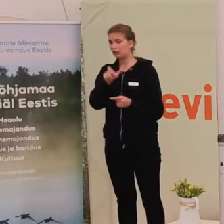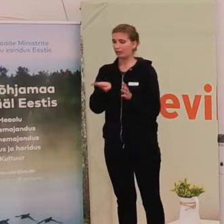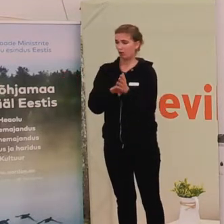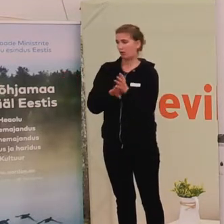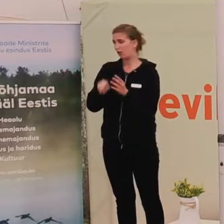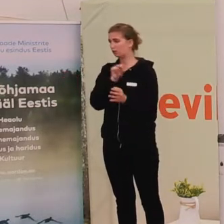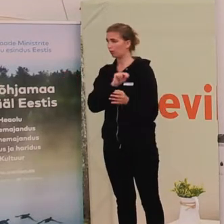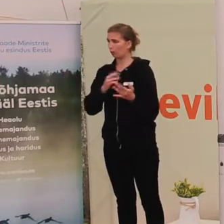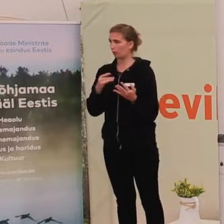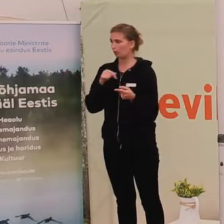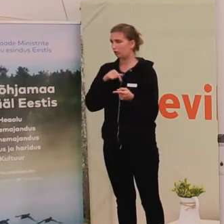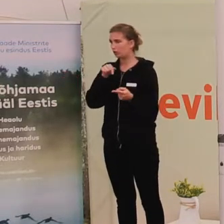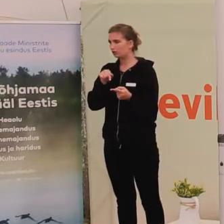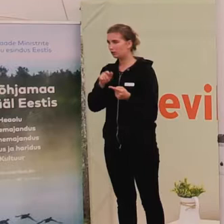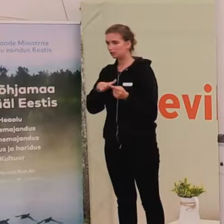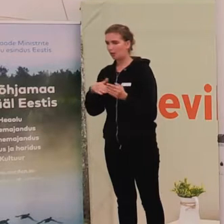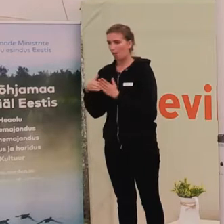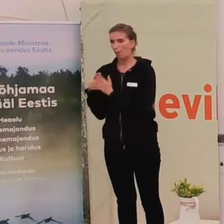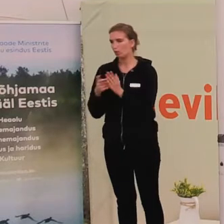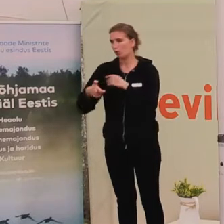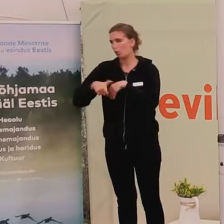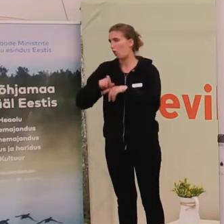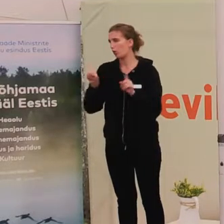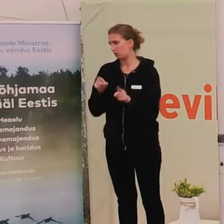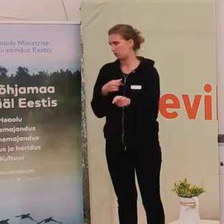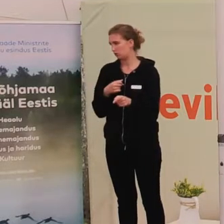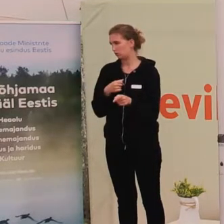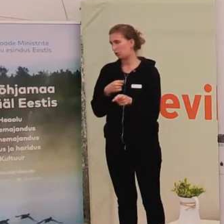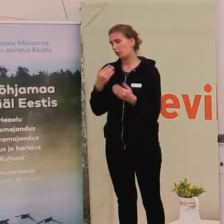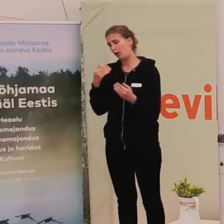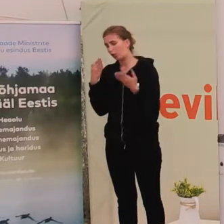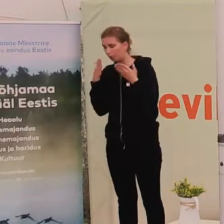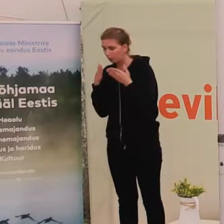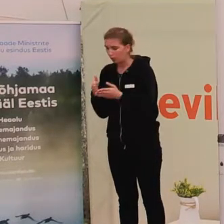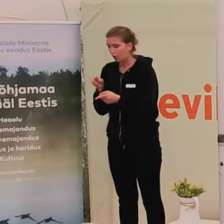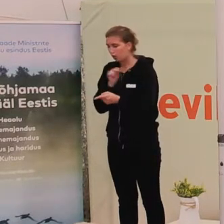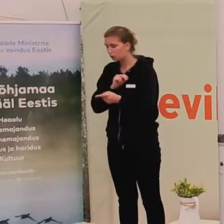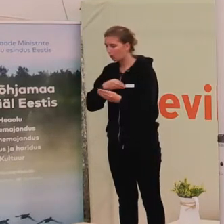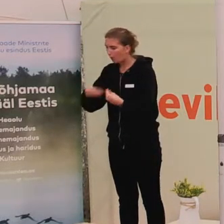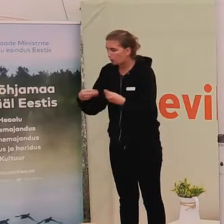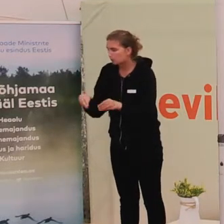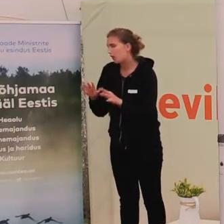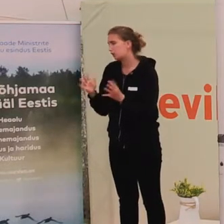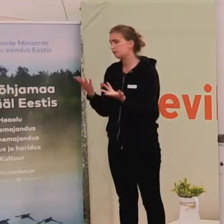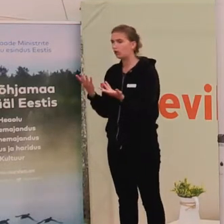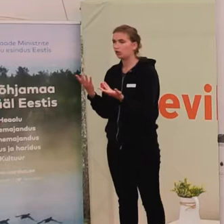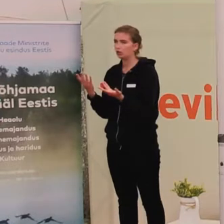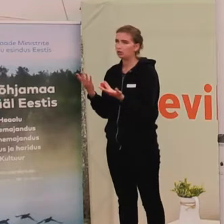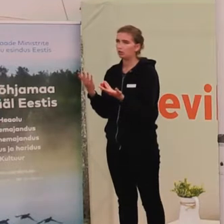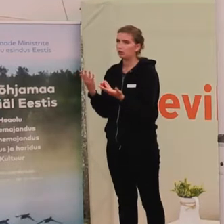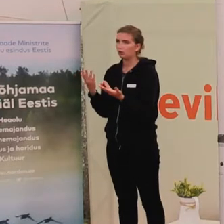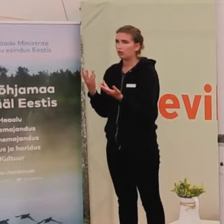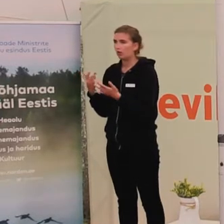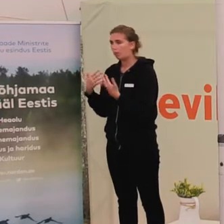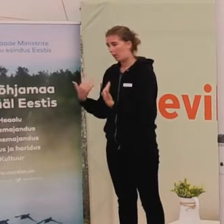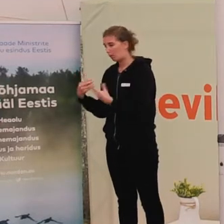the things that actually leave the biggest footprint? Because quite often we're focused on small things like, are we using plastic straws, or how are the items